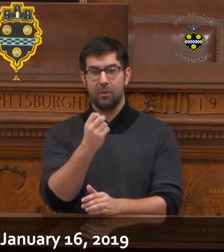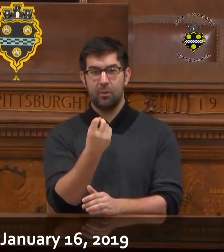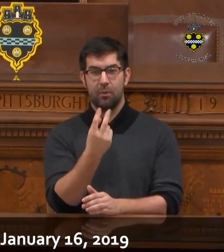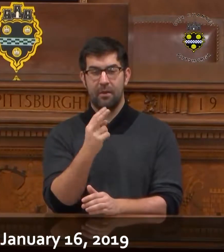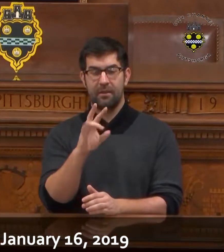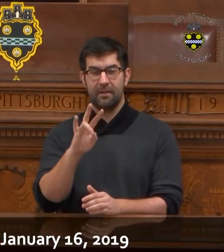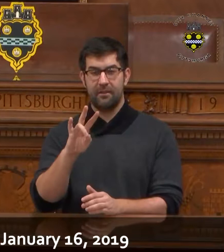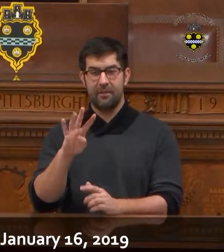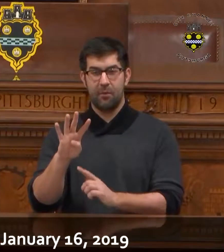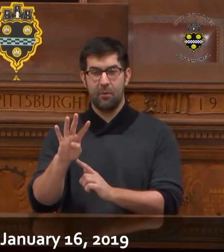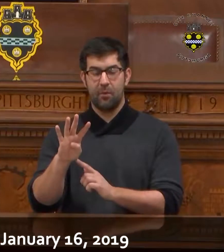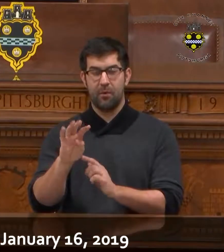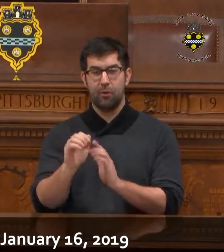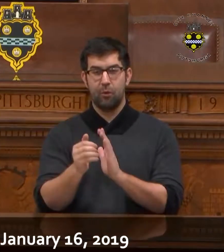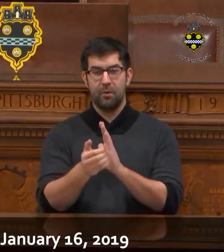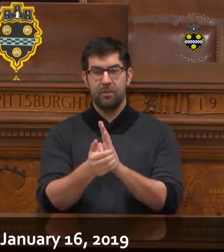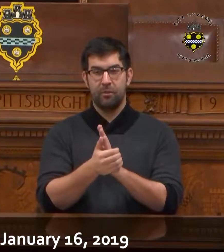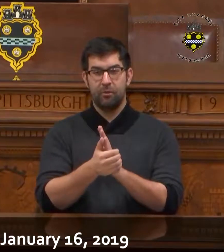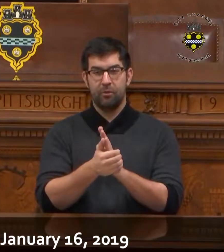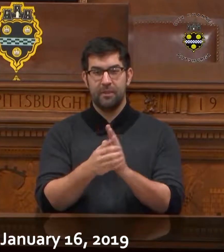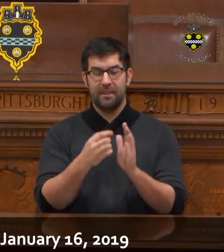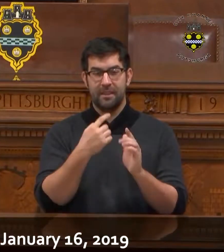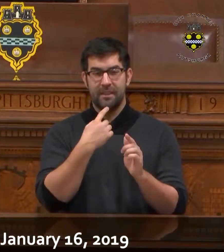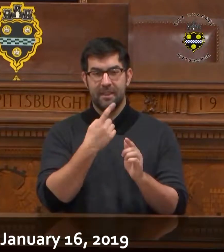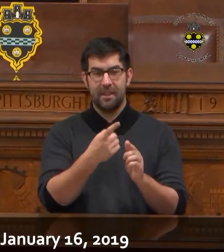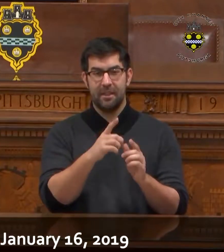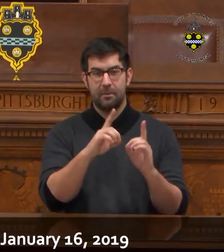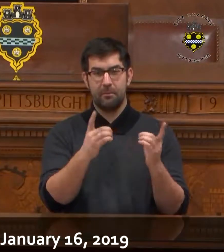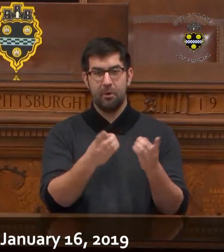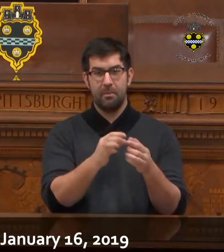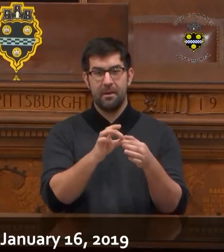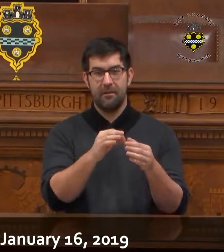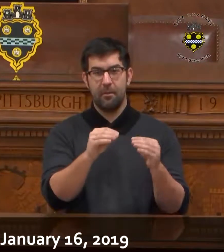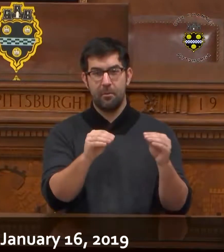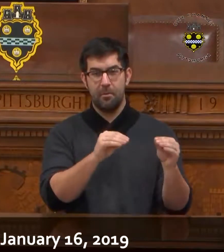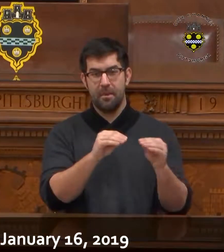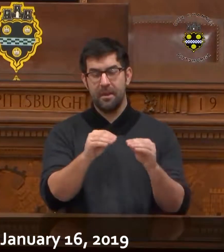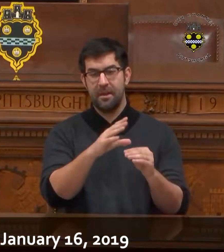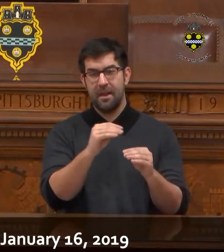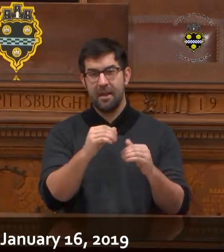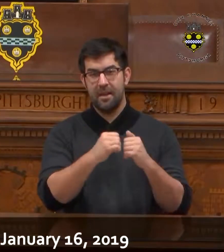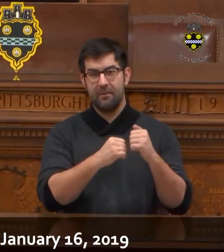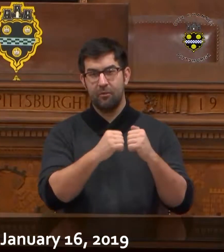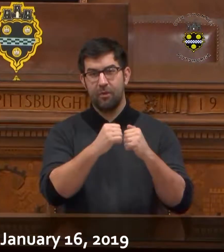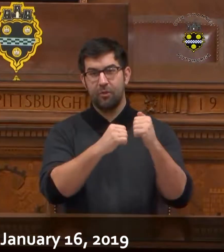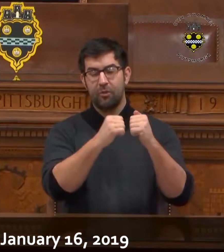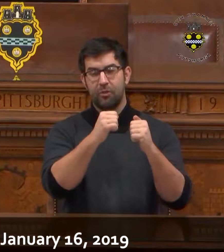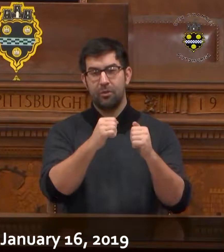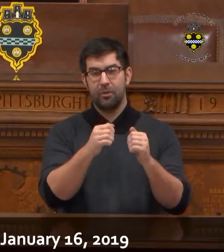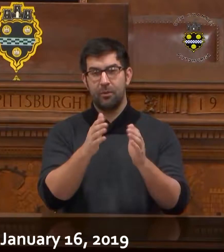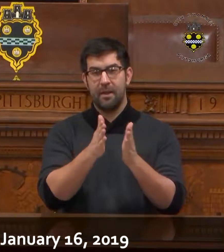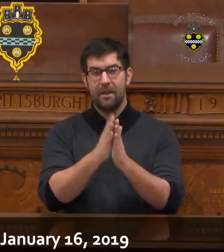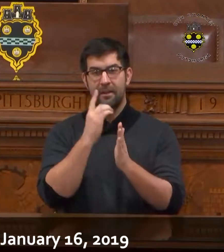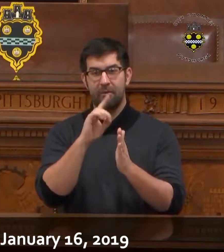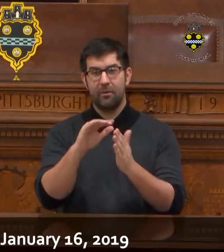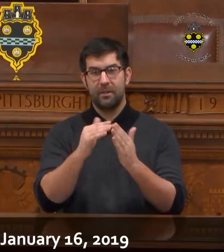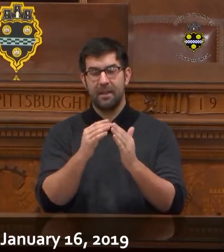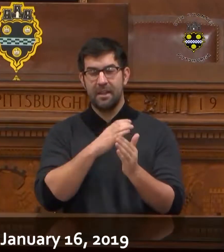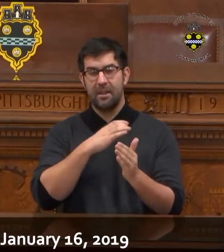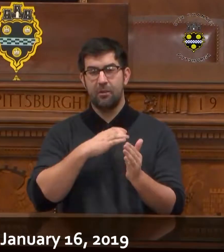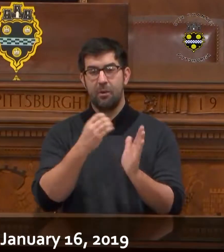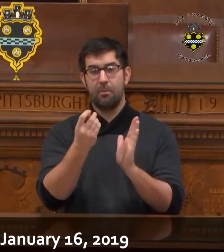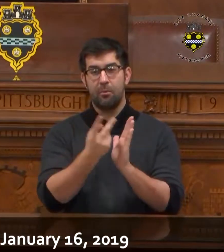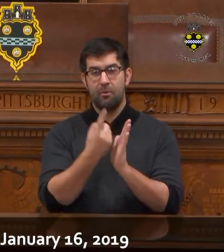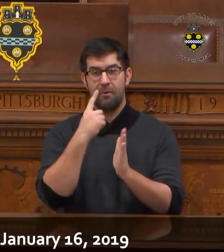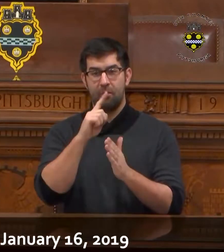2019-1274. Resolution directing the Department of Mobility and Infrastructure to seek City Council approval for any